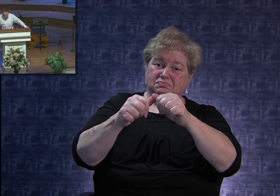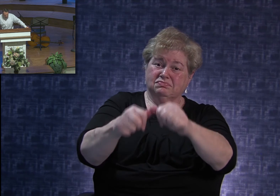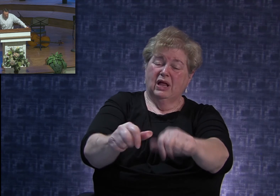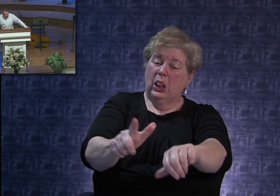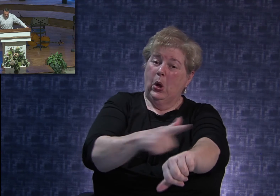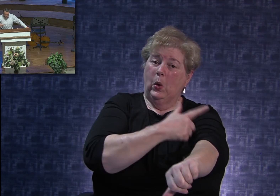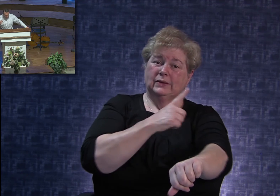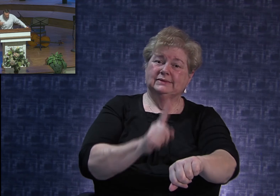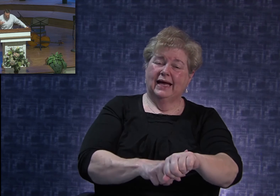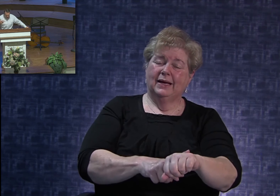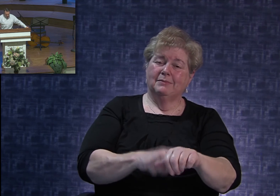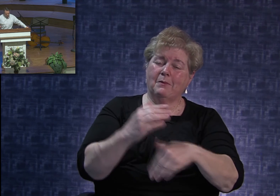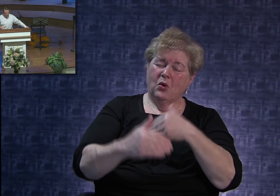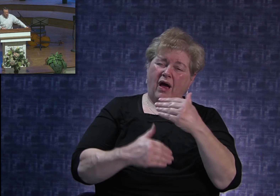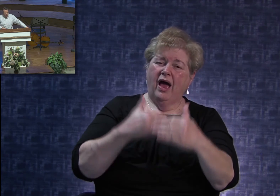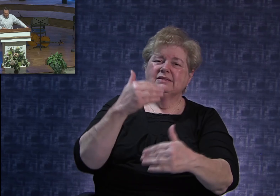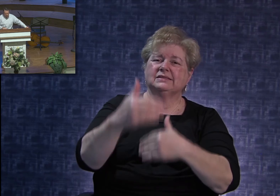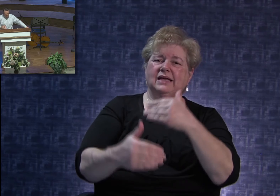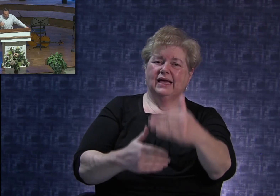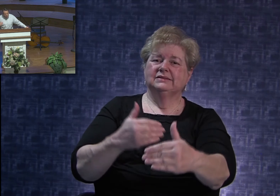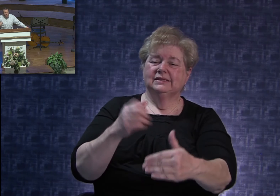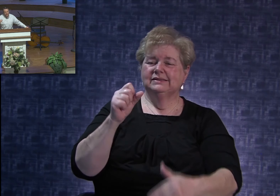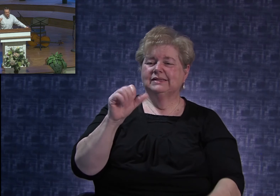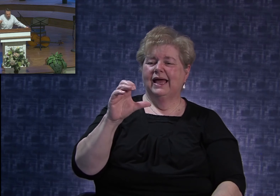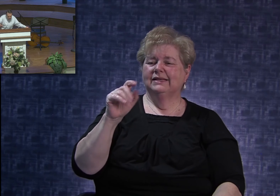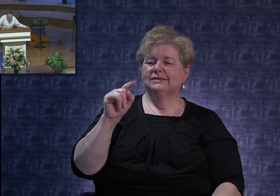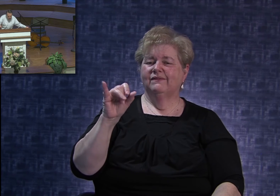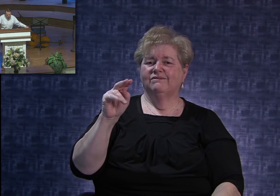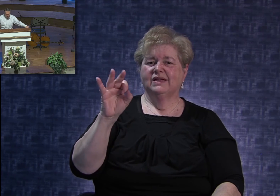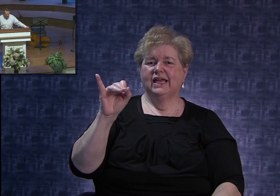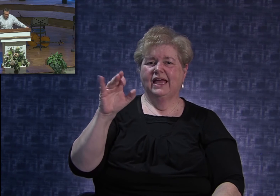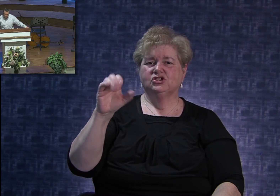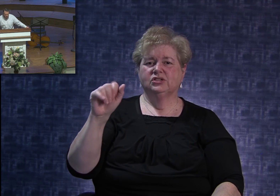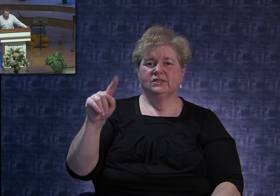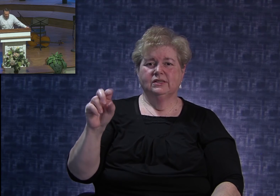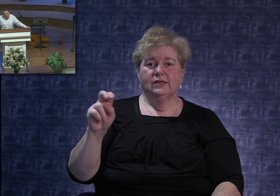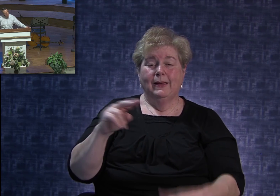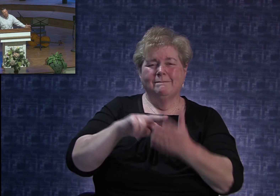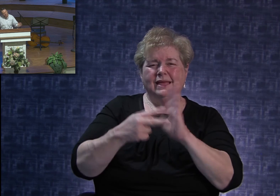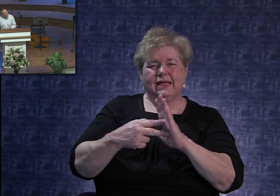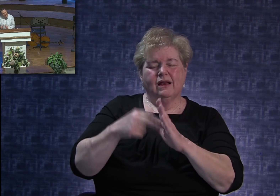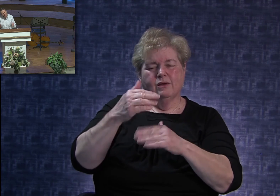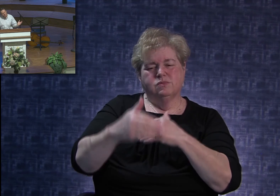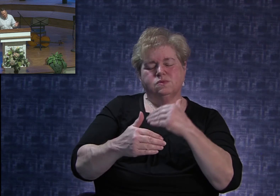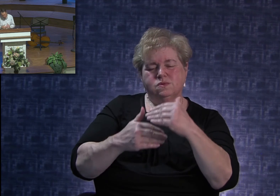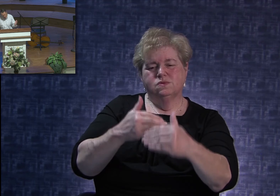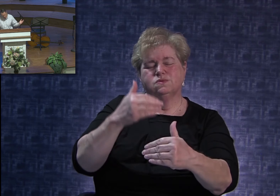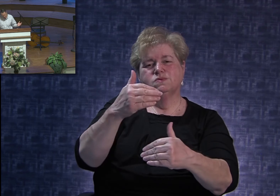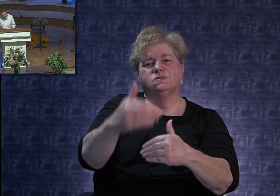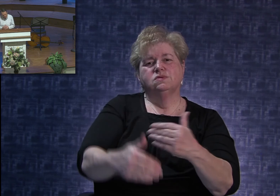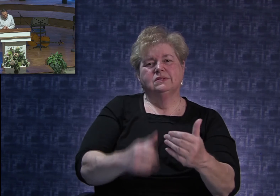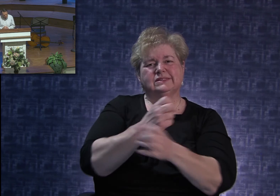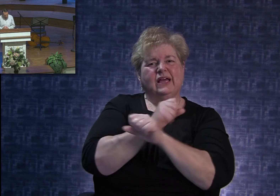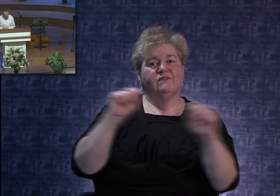Sanctification is this process through which we are working through salvation. Think about this for a moment. The aspect, we use this